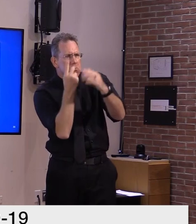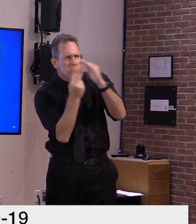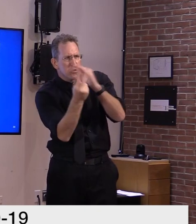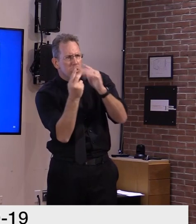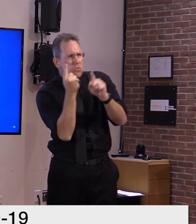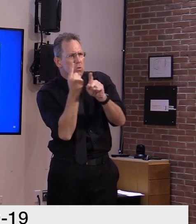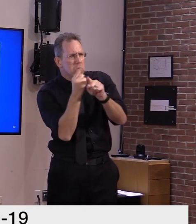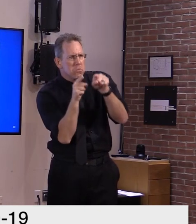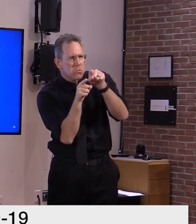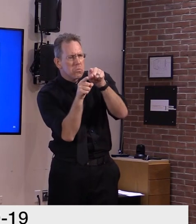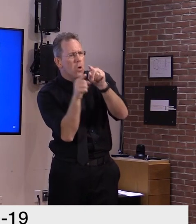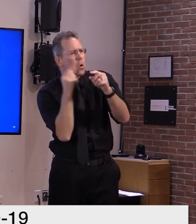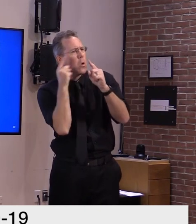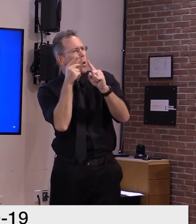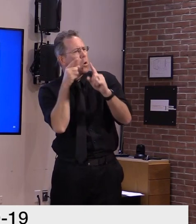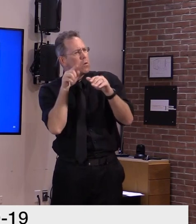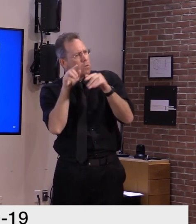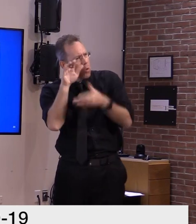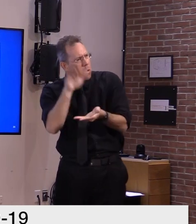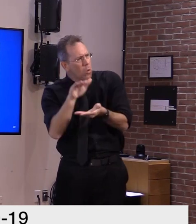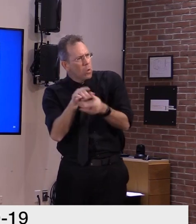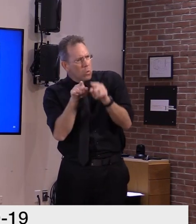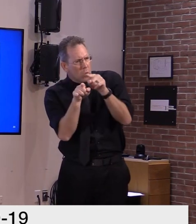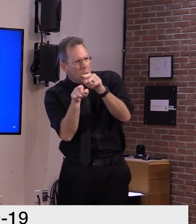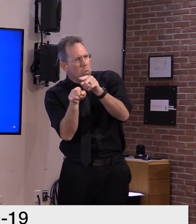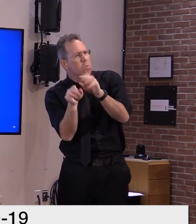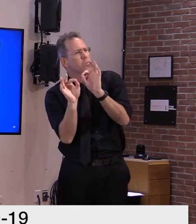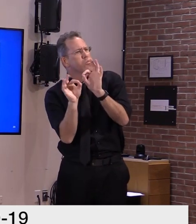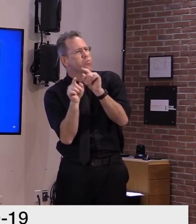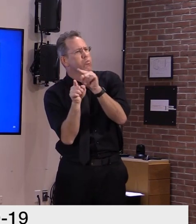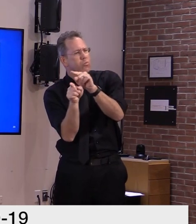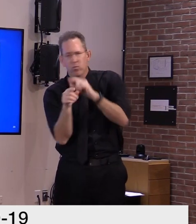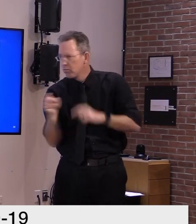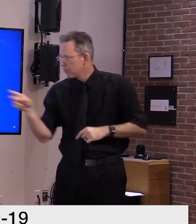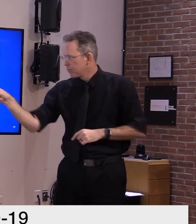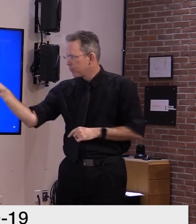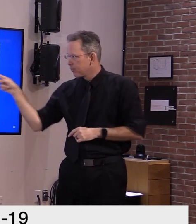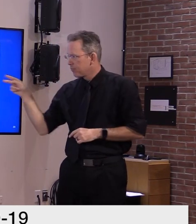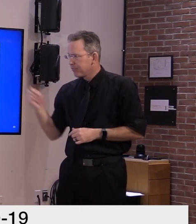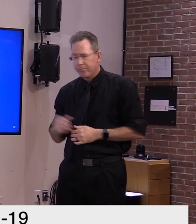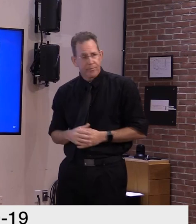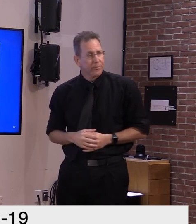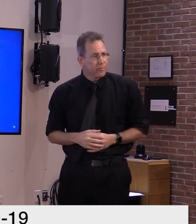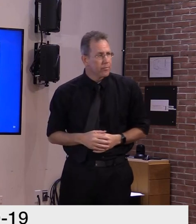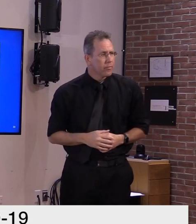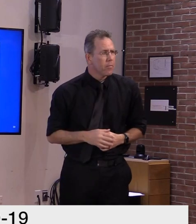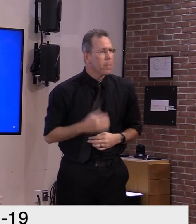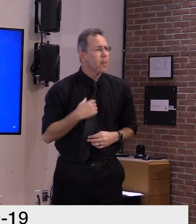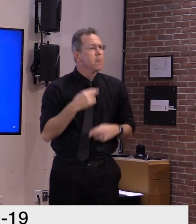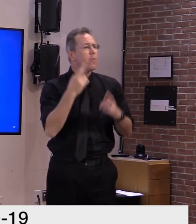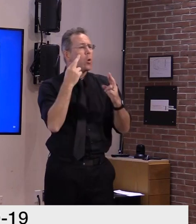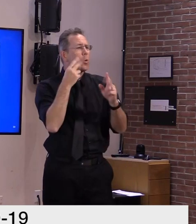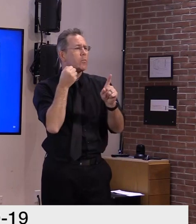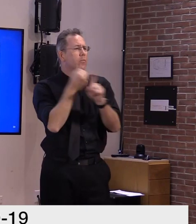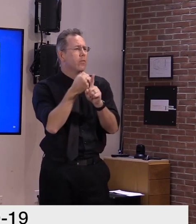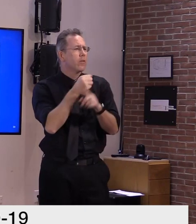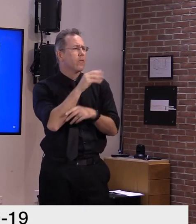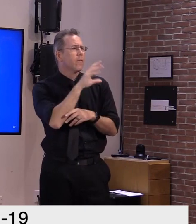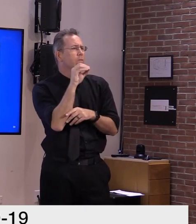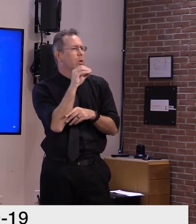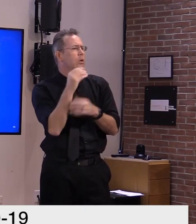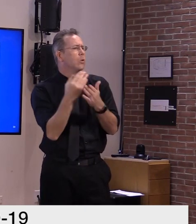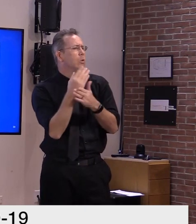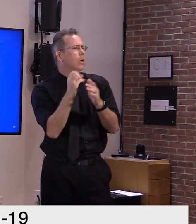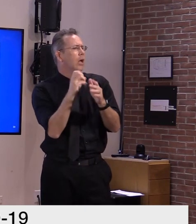of growth over the next 3 to 6 weeks, peaking at about 40 cases a day. But again, just as we said last week, this can